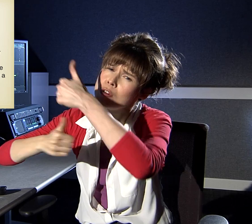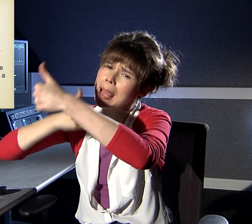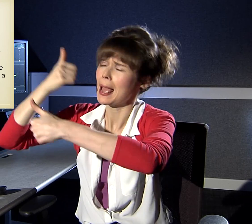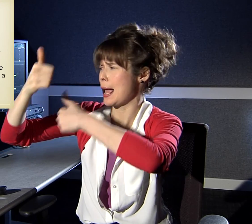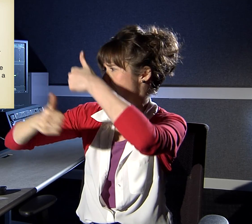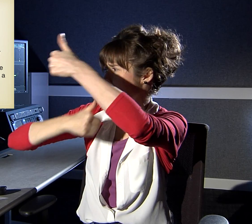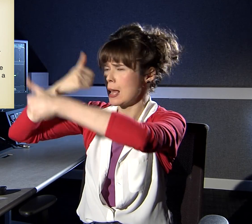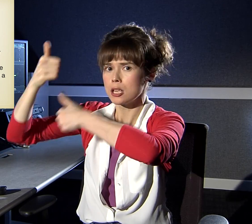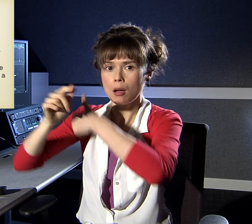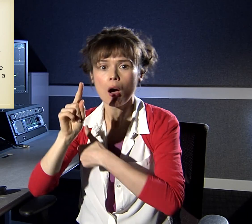victory.